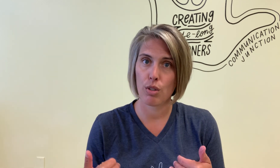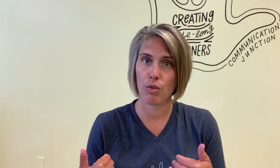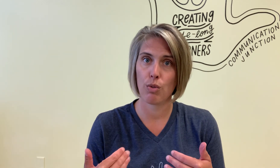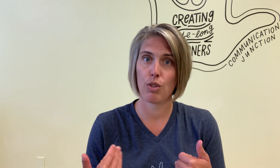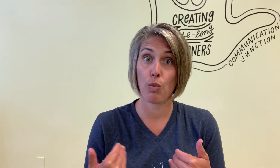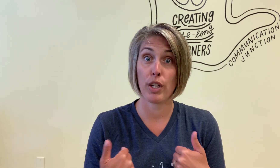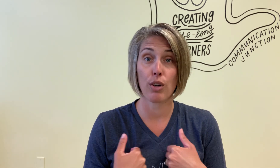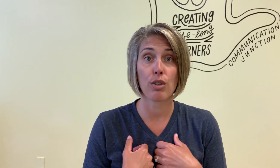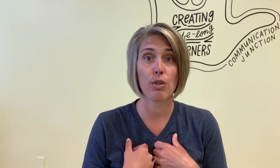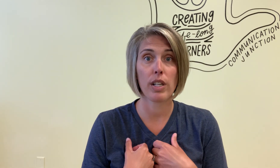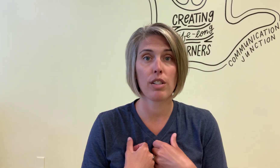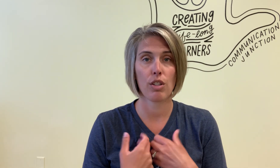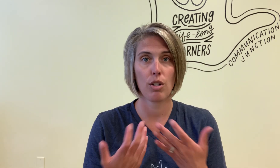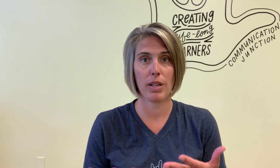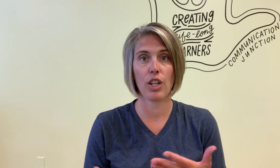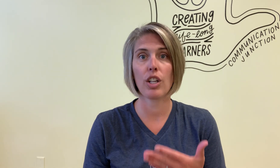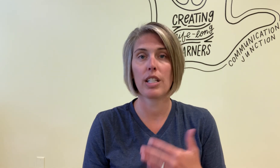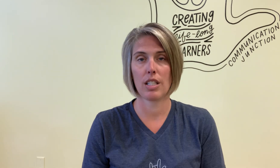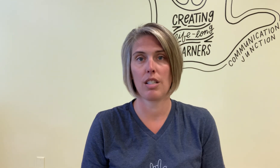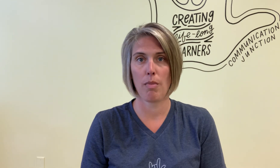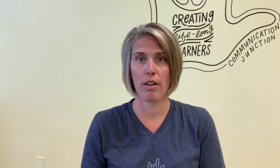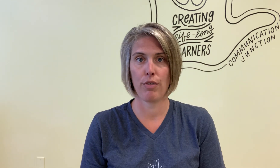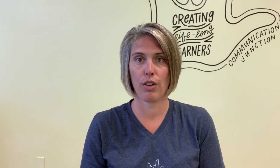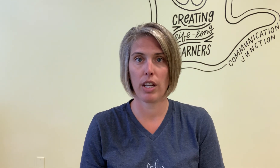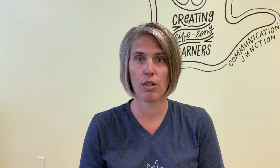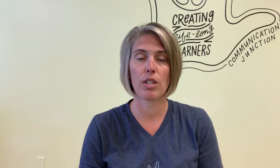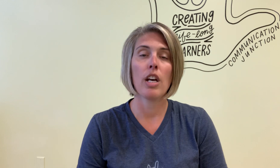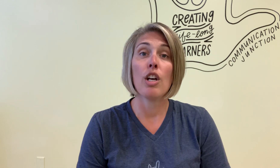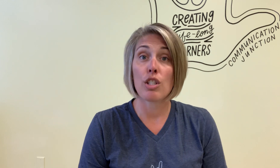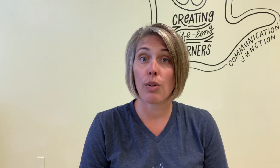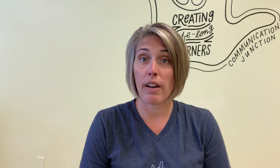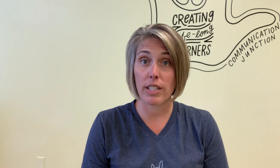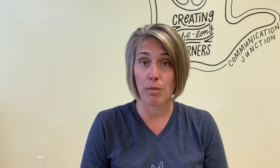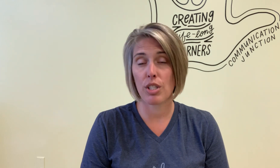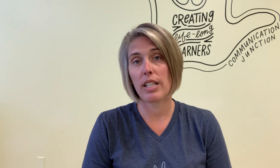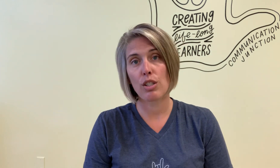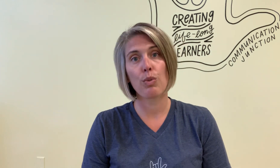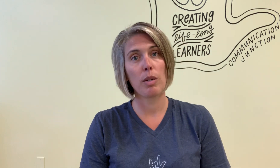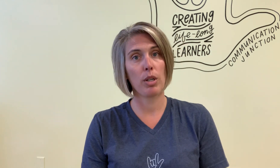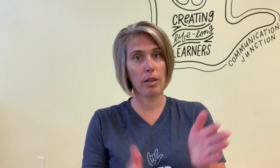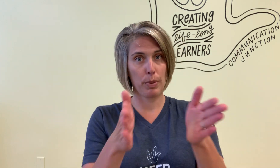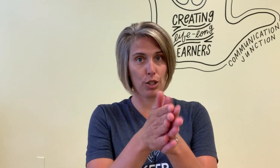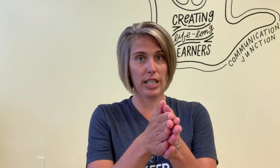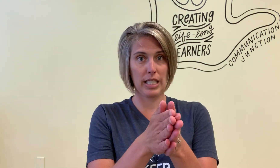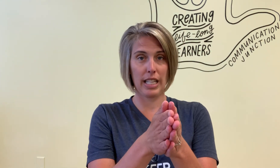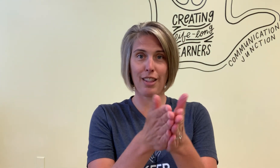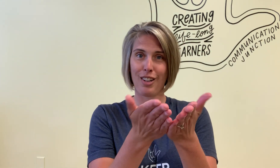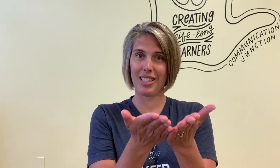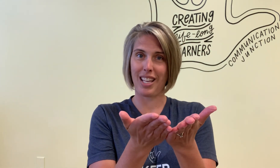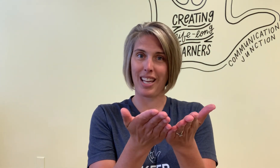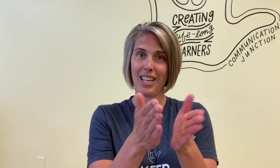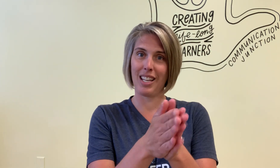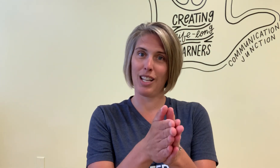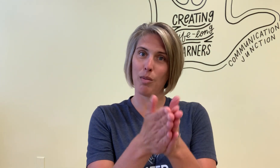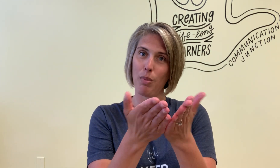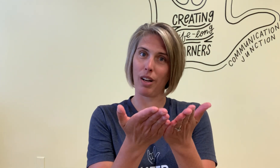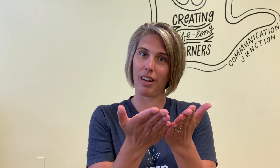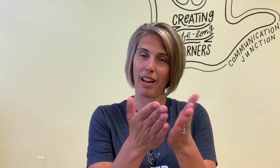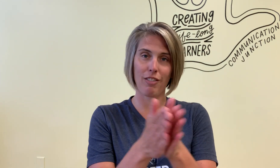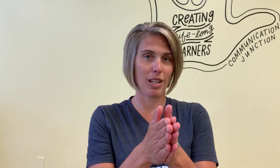to what you're doing, so that you can be a good, consistent model for your kiddos. So every time you sit down to read a book, put your hands together and sign book every time you